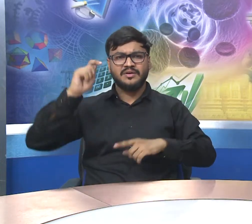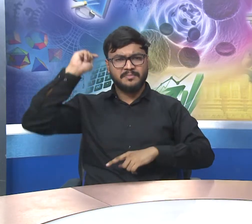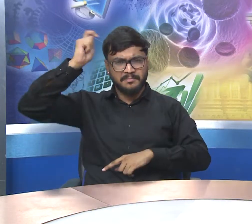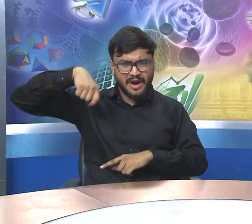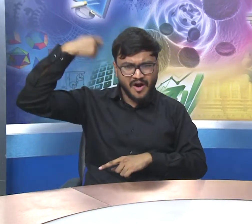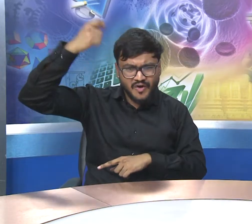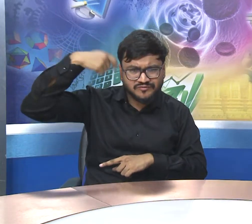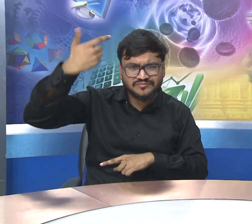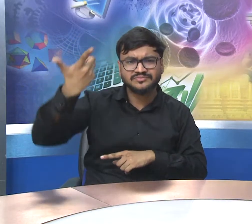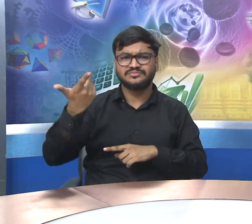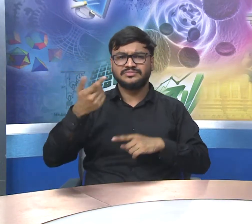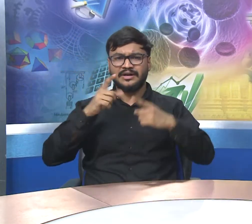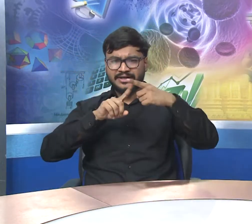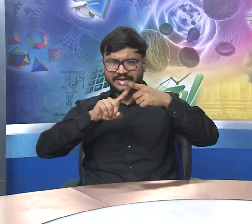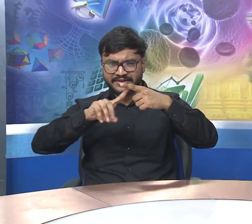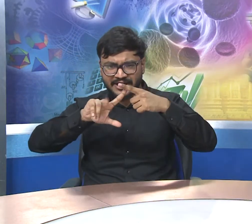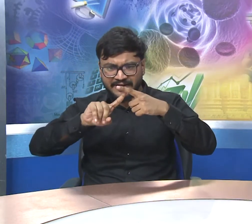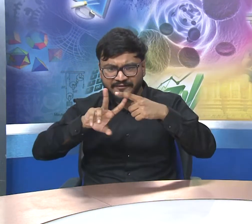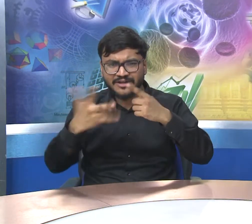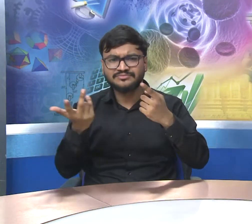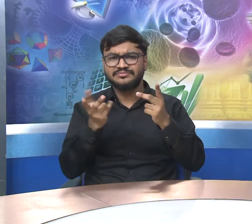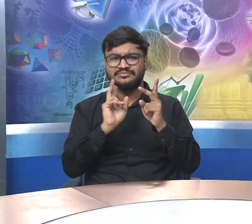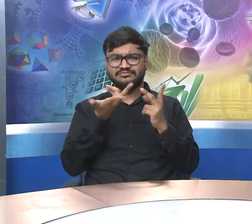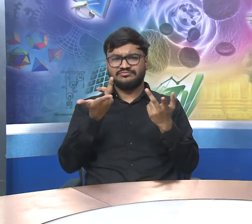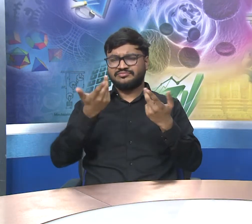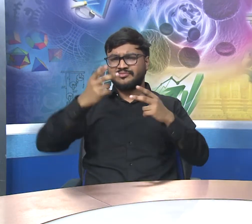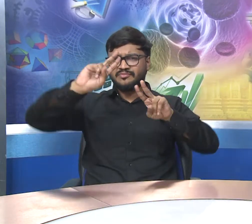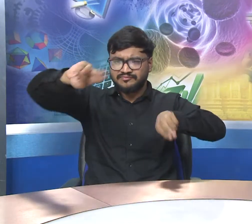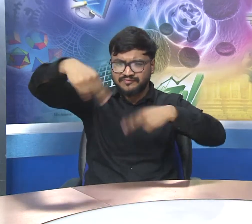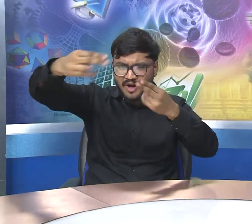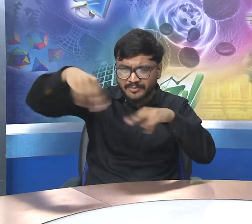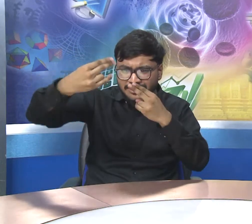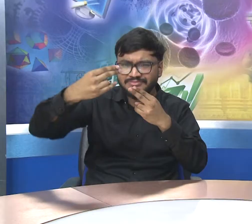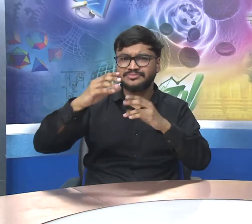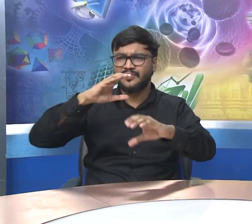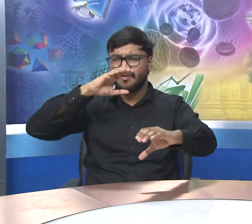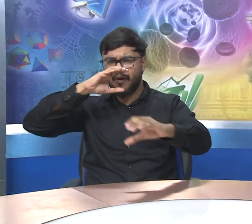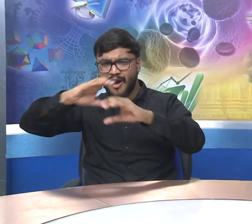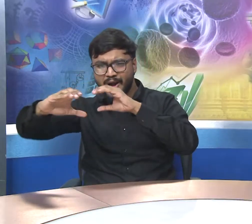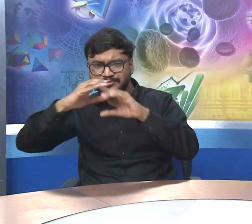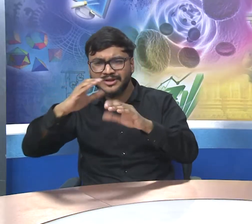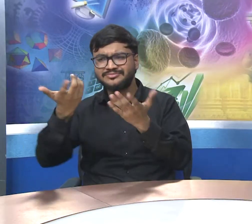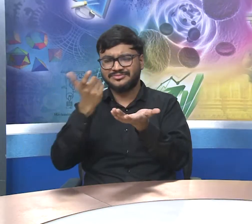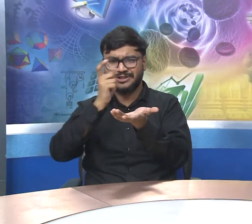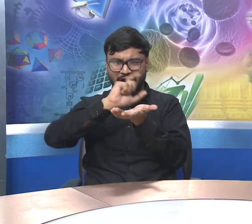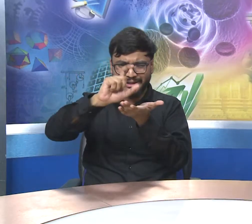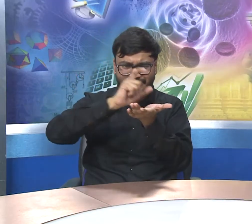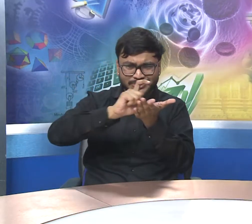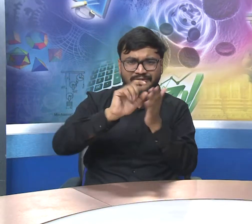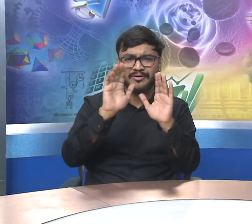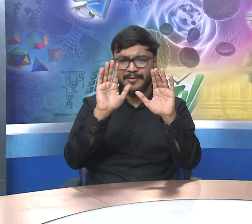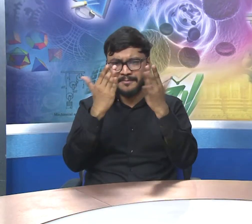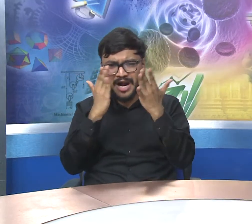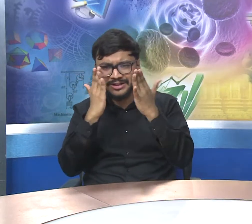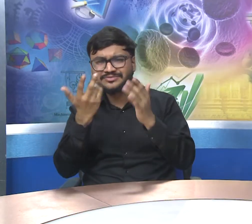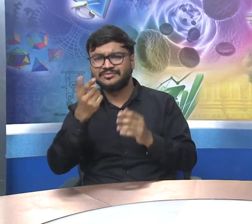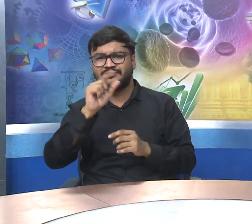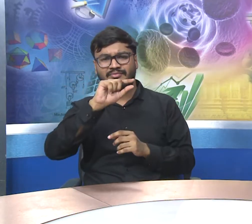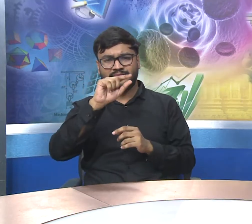standard forms would have to happen through other media, notably via videos on